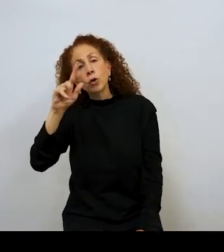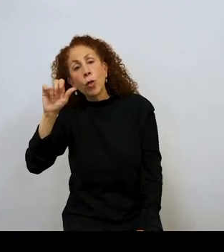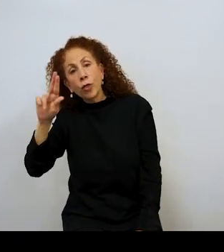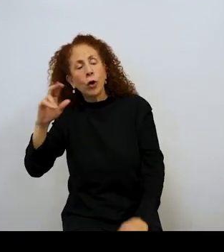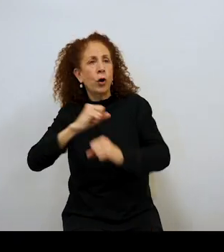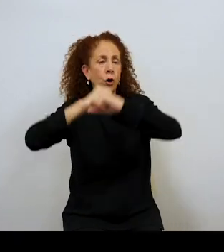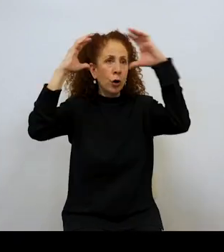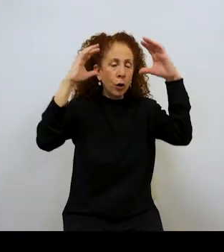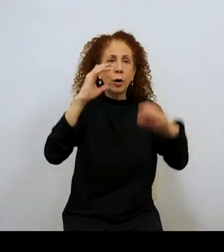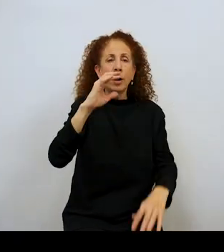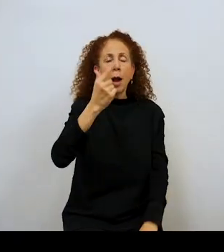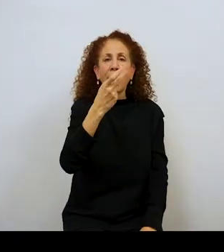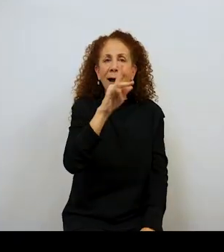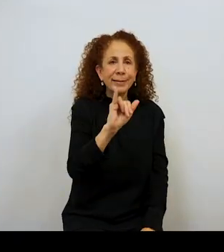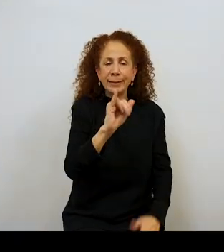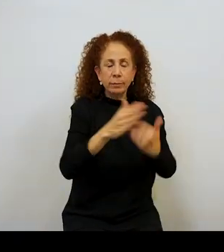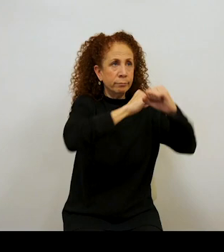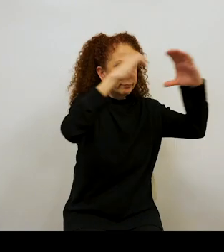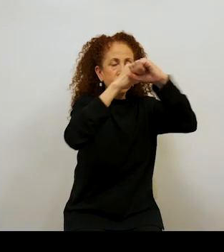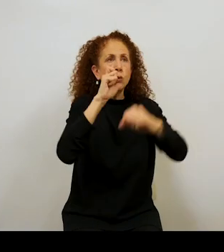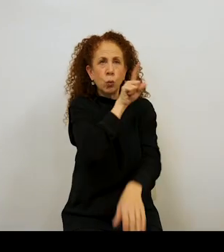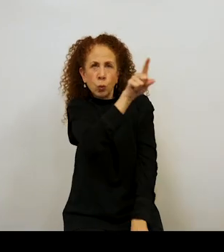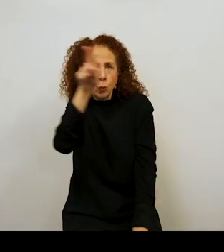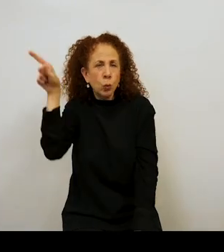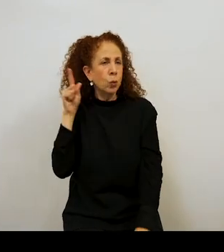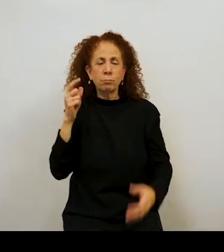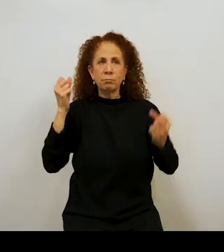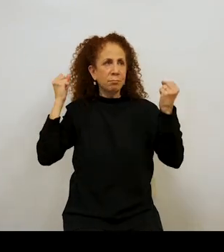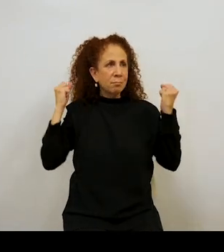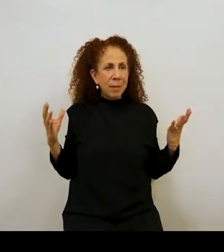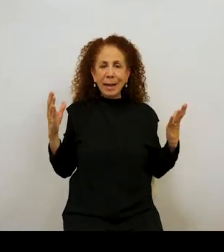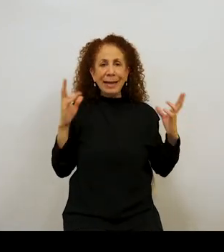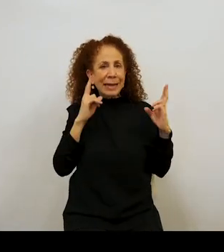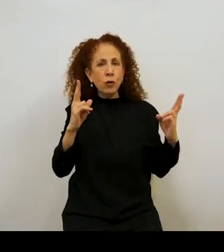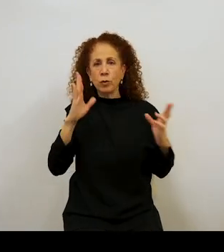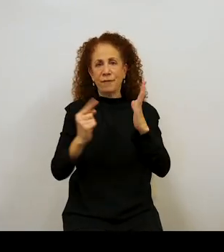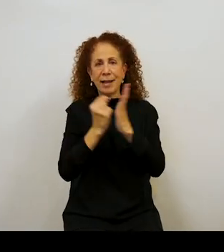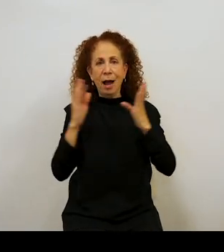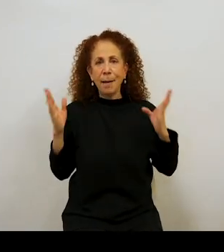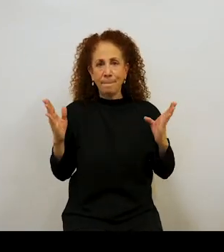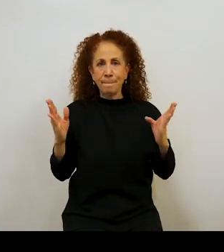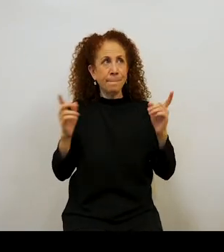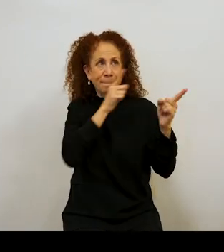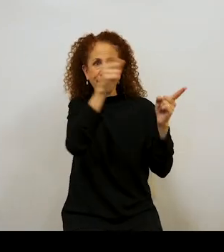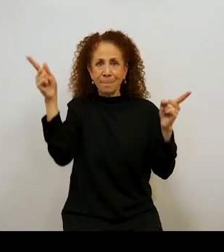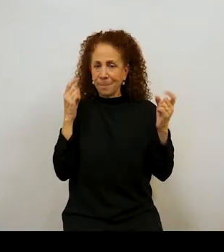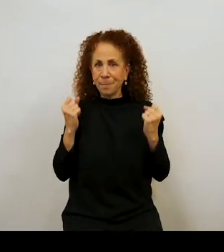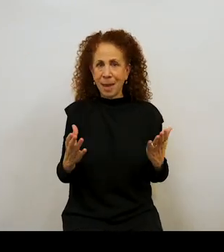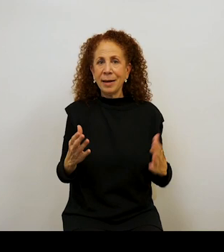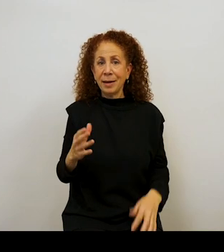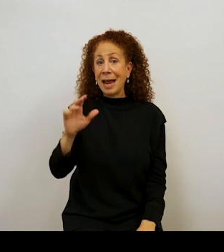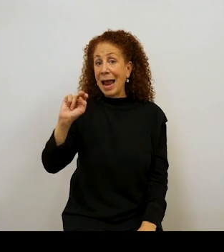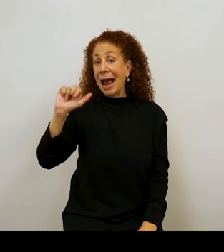of Gandhi, right? It was many of the heroes of that time. And Antigone